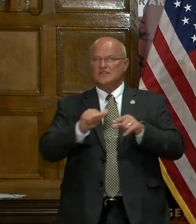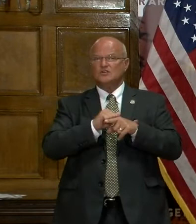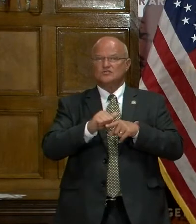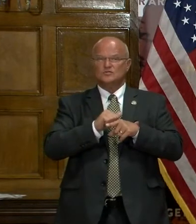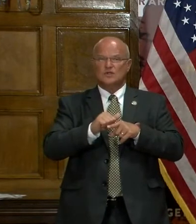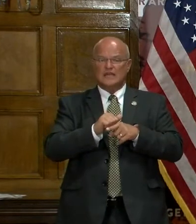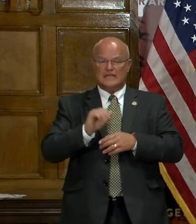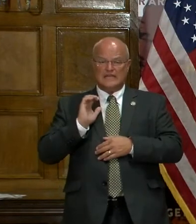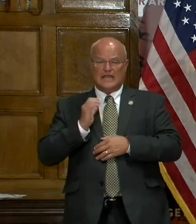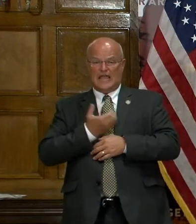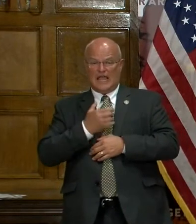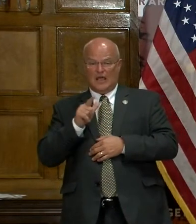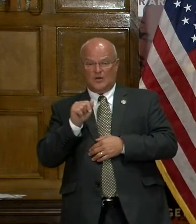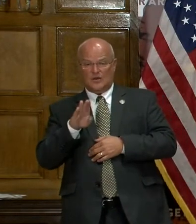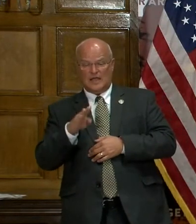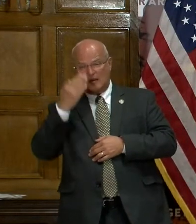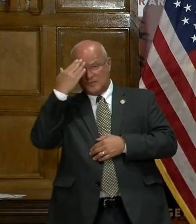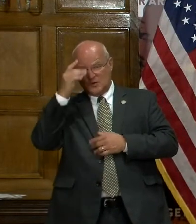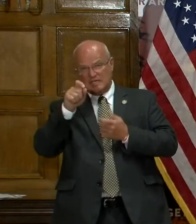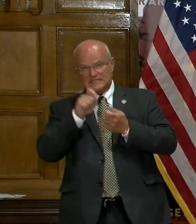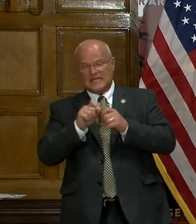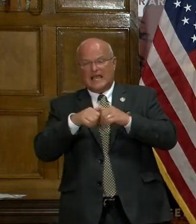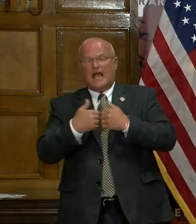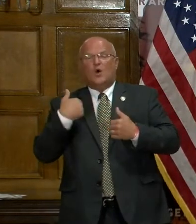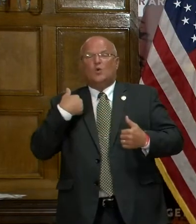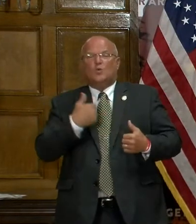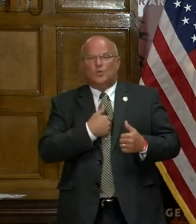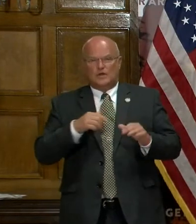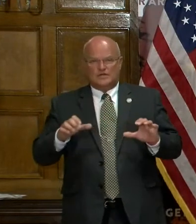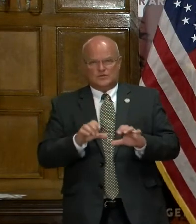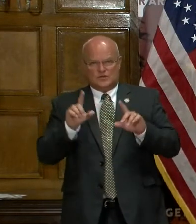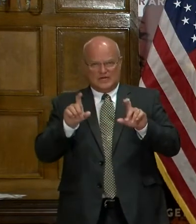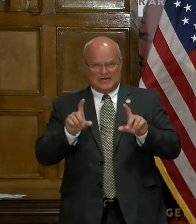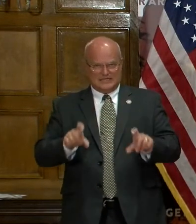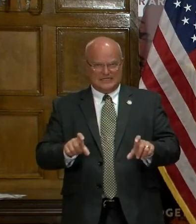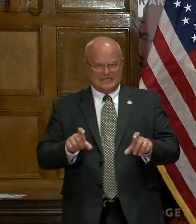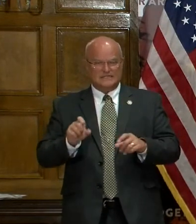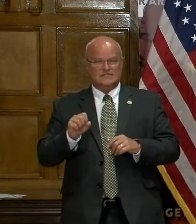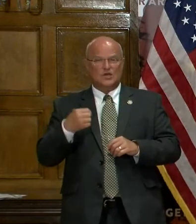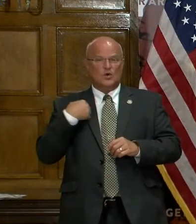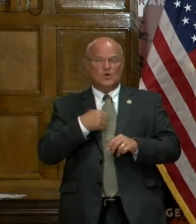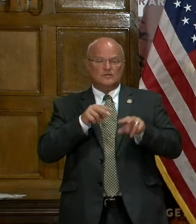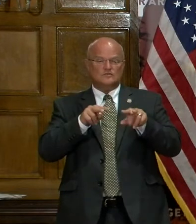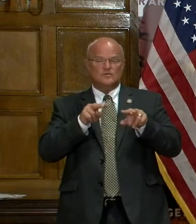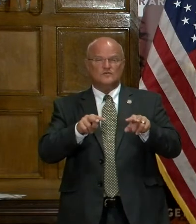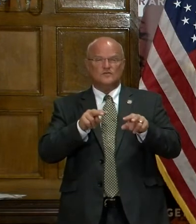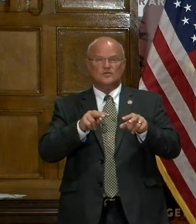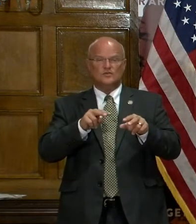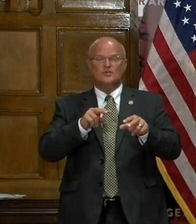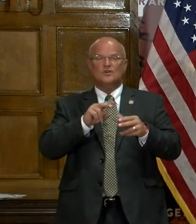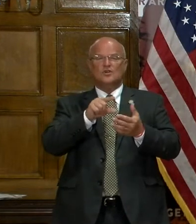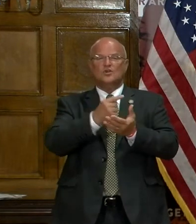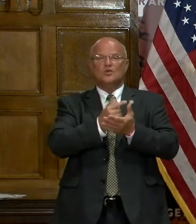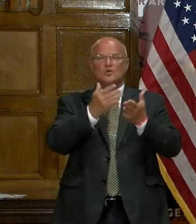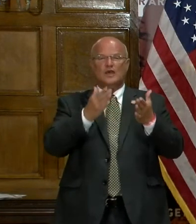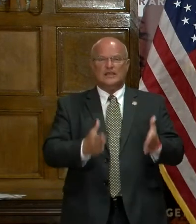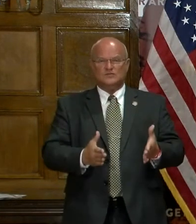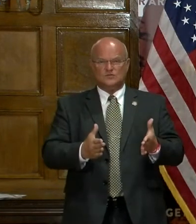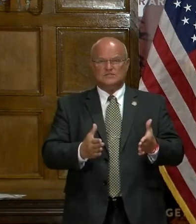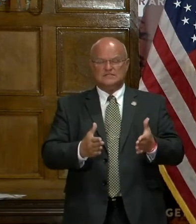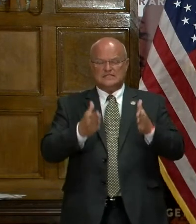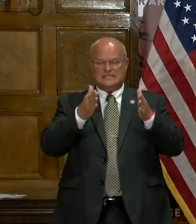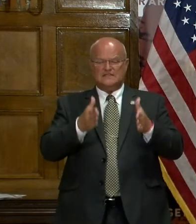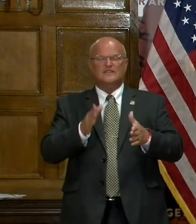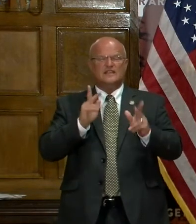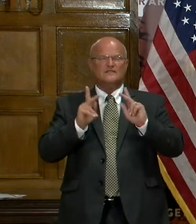in our laboratories to know exactly how we're doing our tests. So we're looking for graduate individuals that